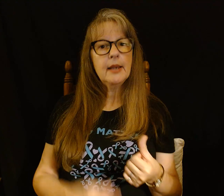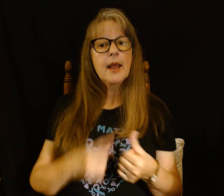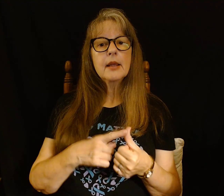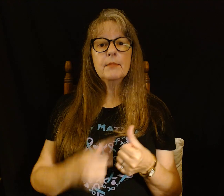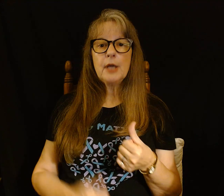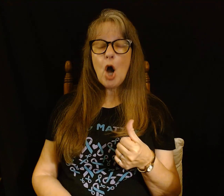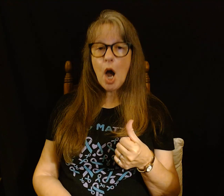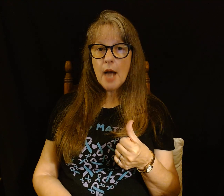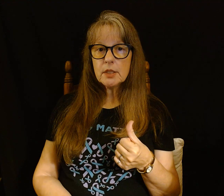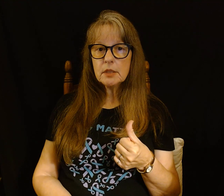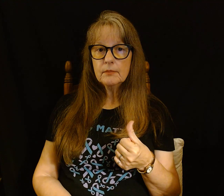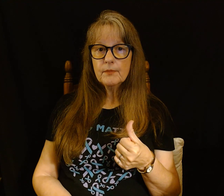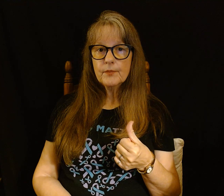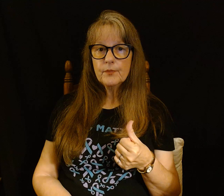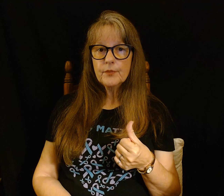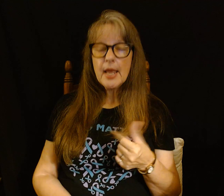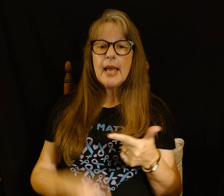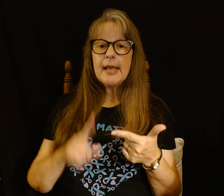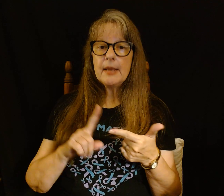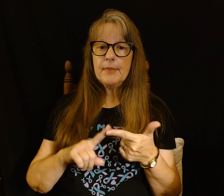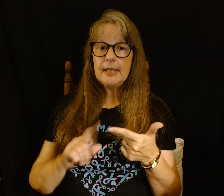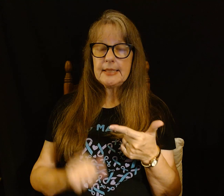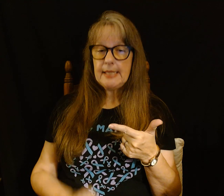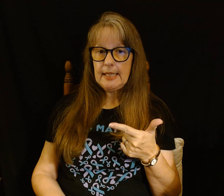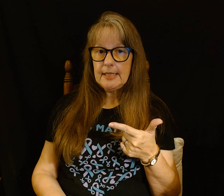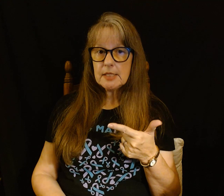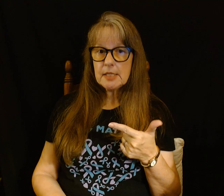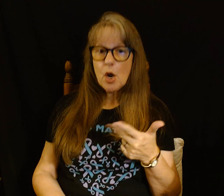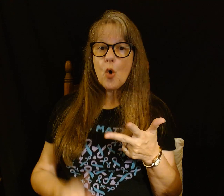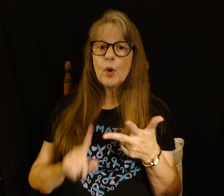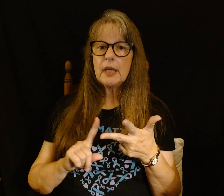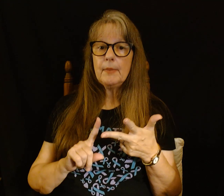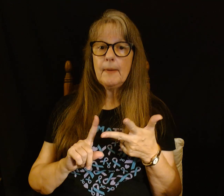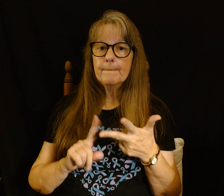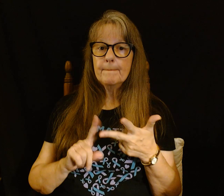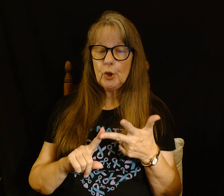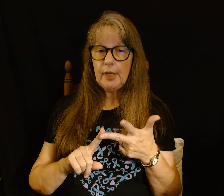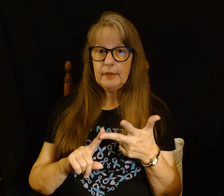can be hot, it can be intense, or it can be burning.